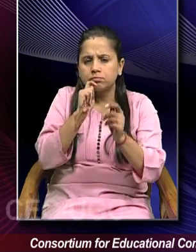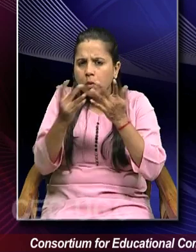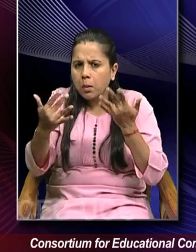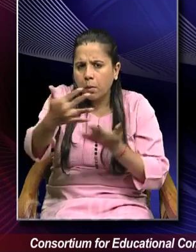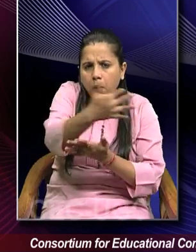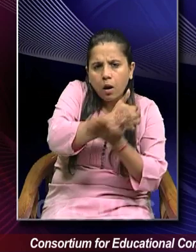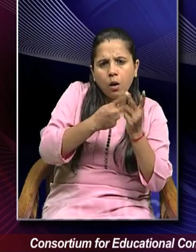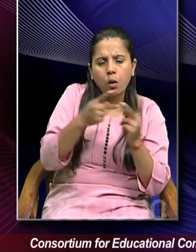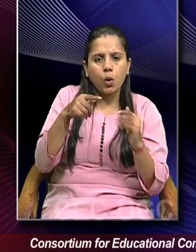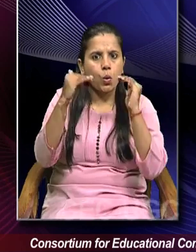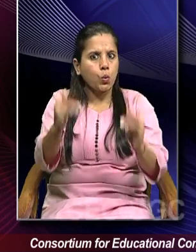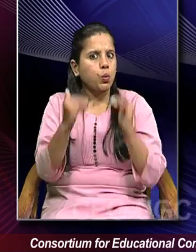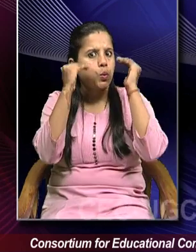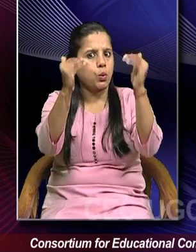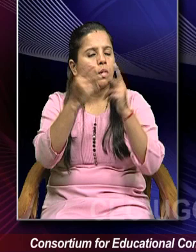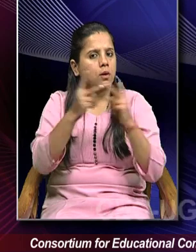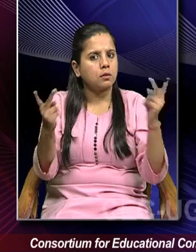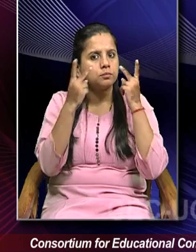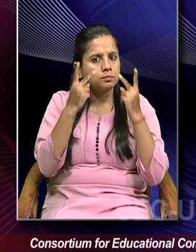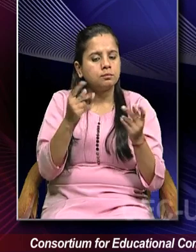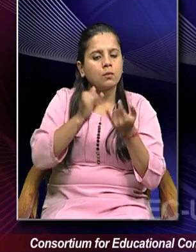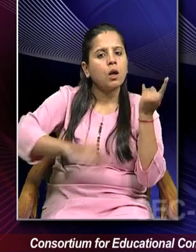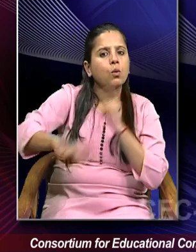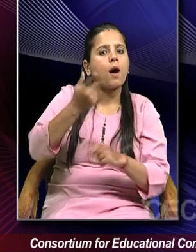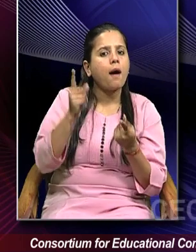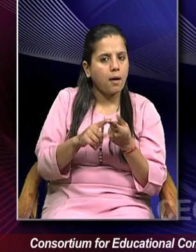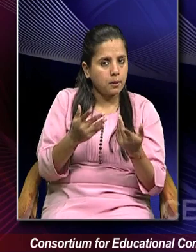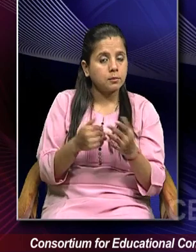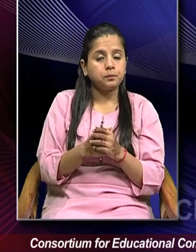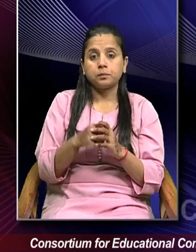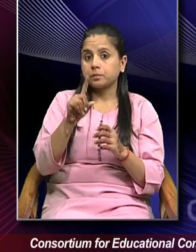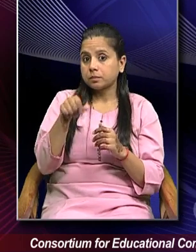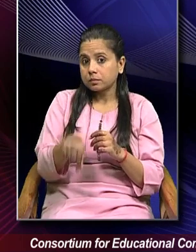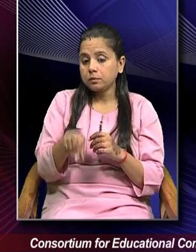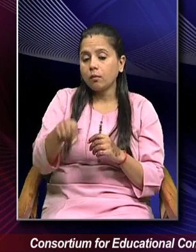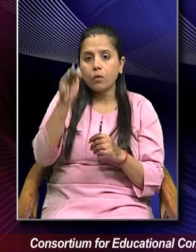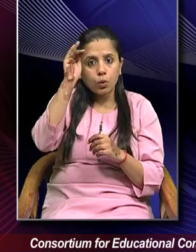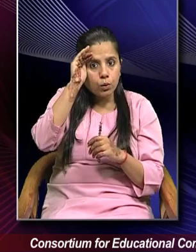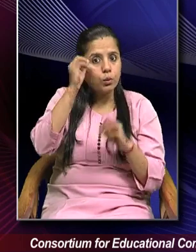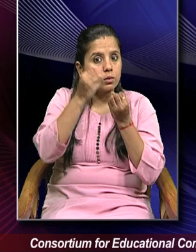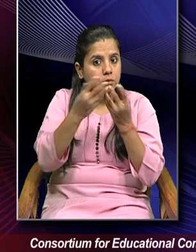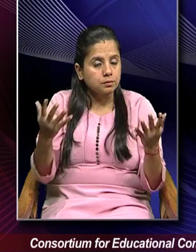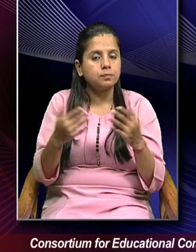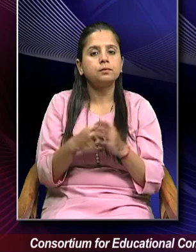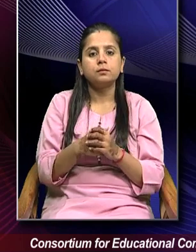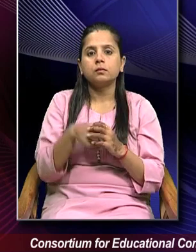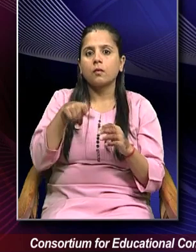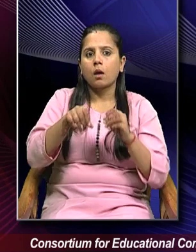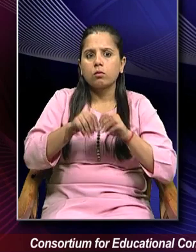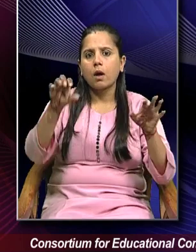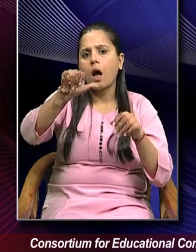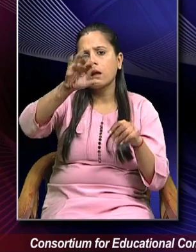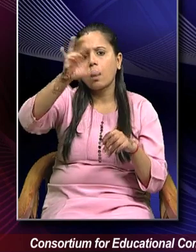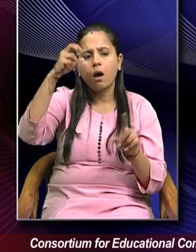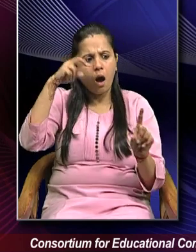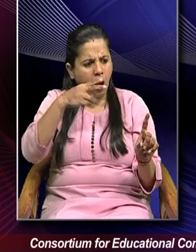very high voltage kind of a situation, and when this kind of a news reached other